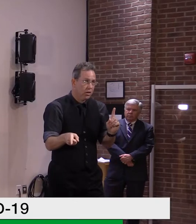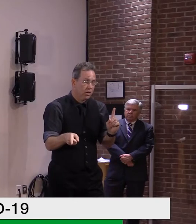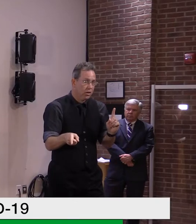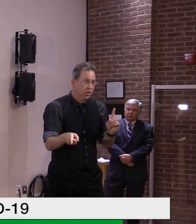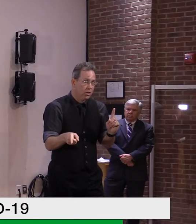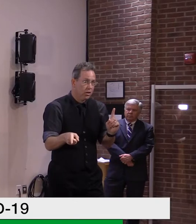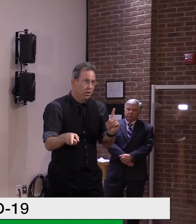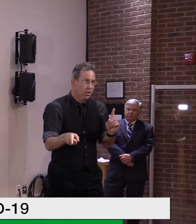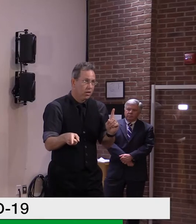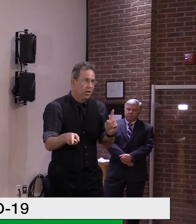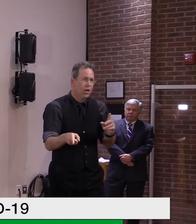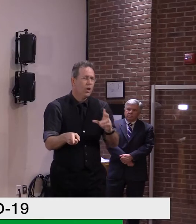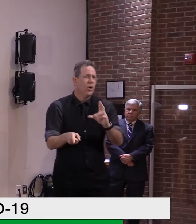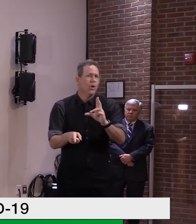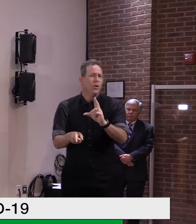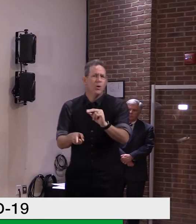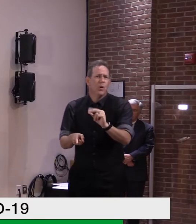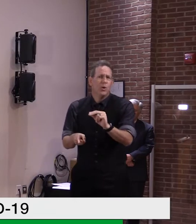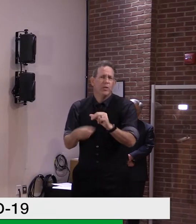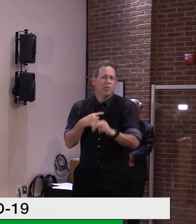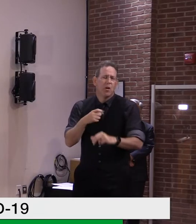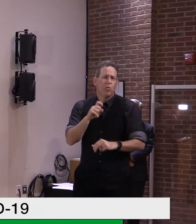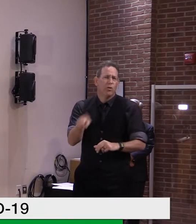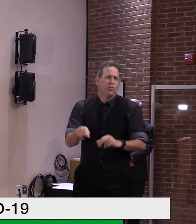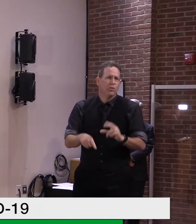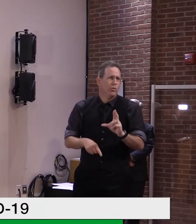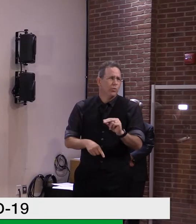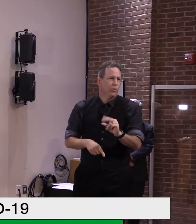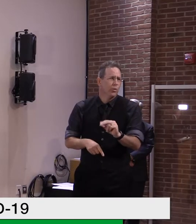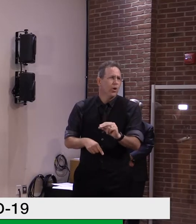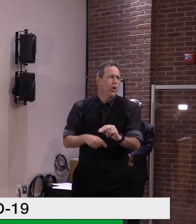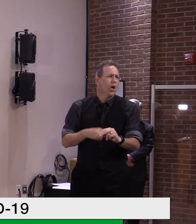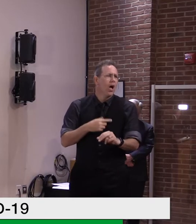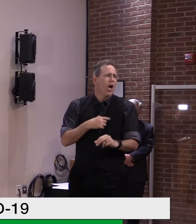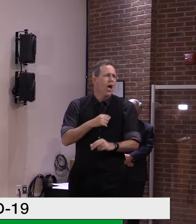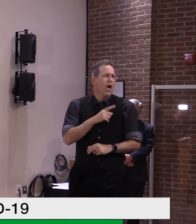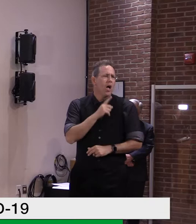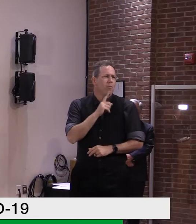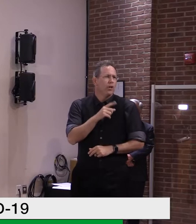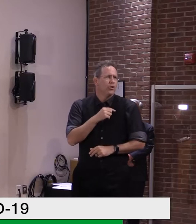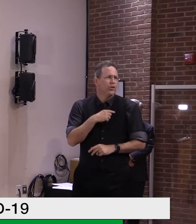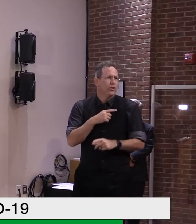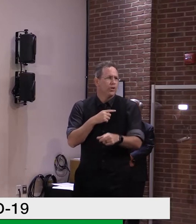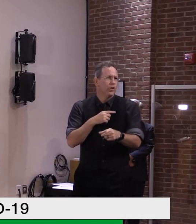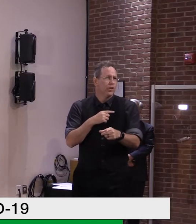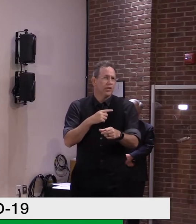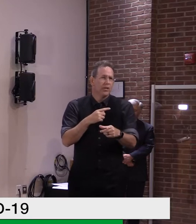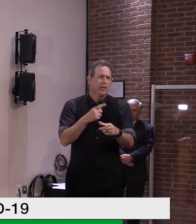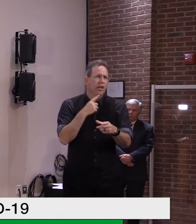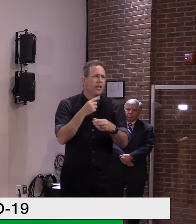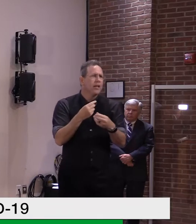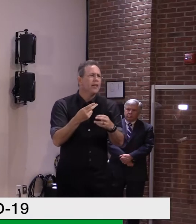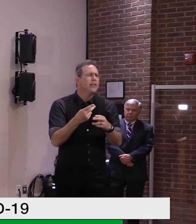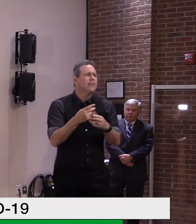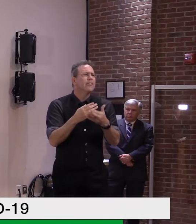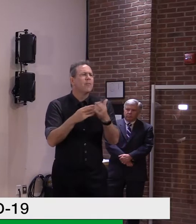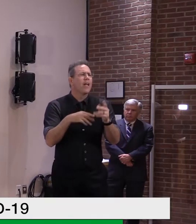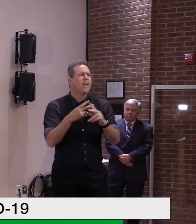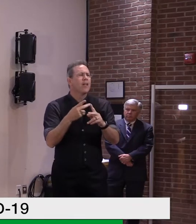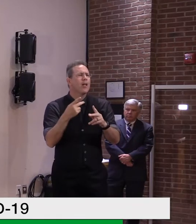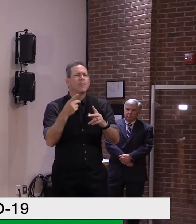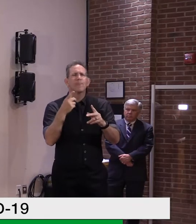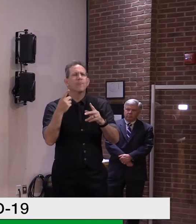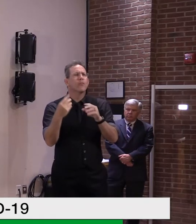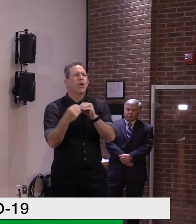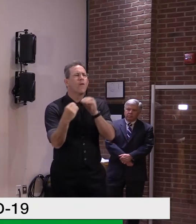that that was not the reason. I'm not sure if it was failure to wear a mask or it was some sort of confrontation over a mask,